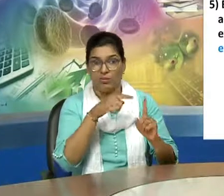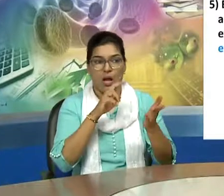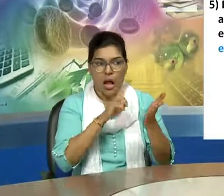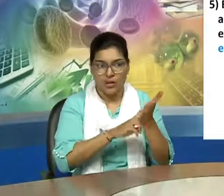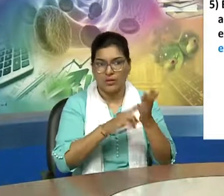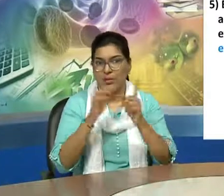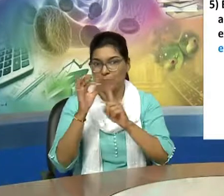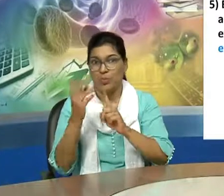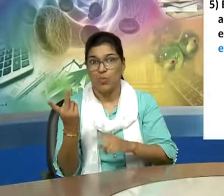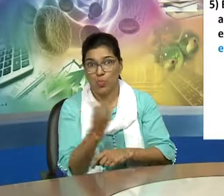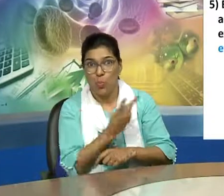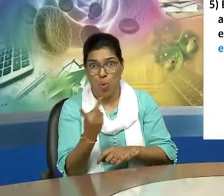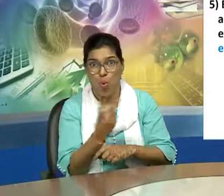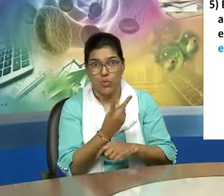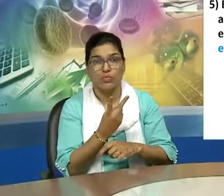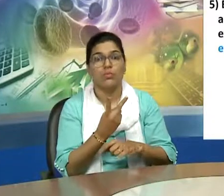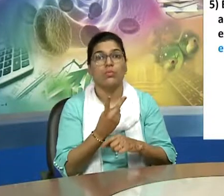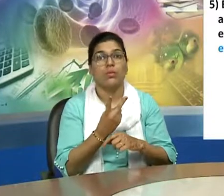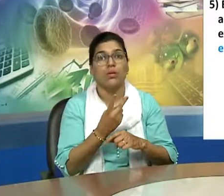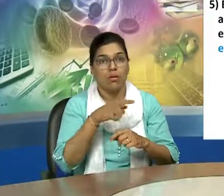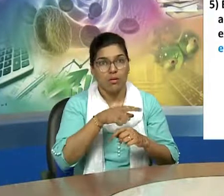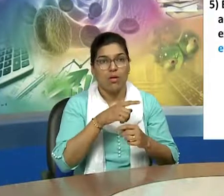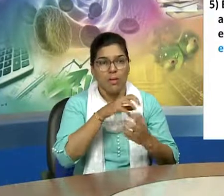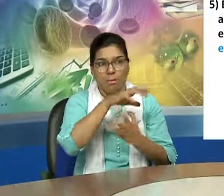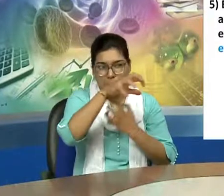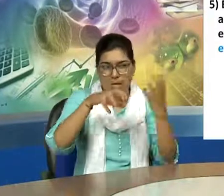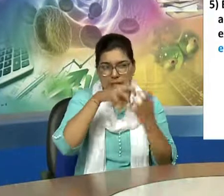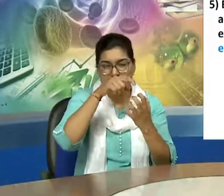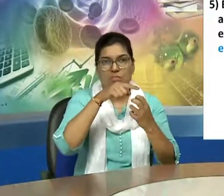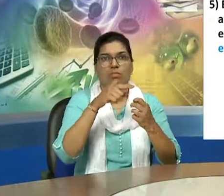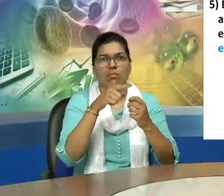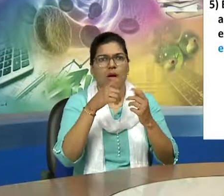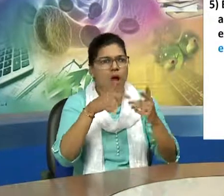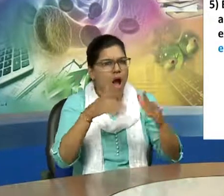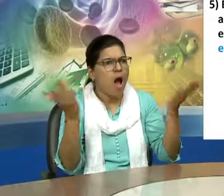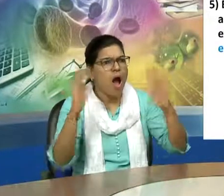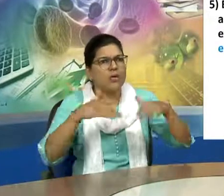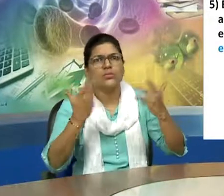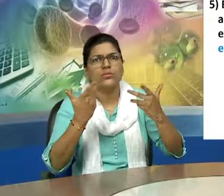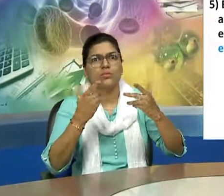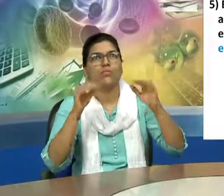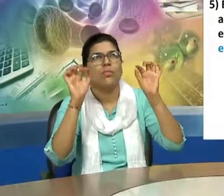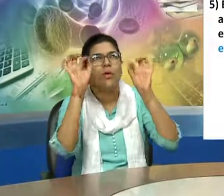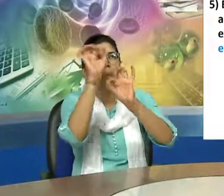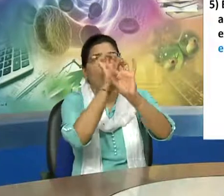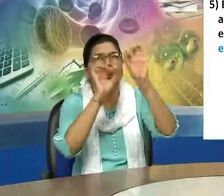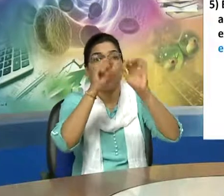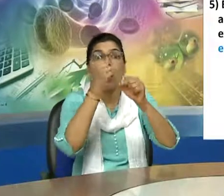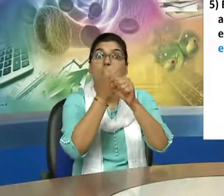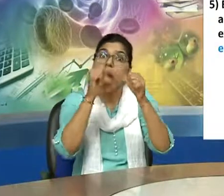in short, we will use them as N for nitrates and P for phosphates.